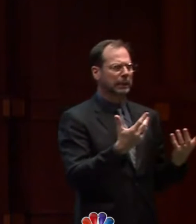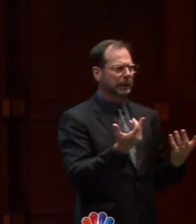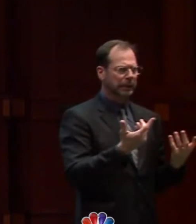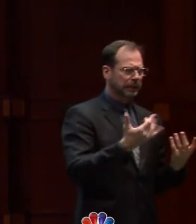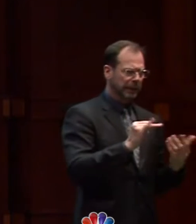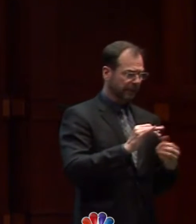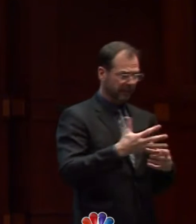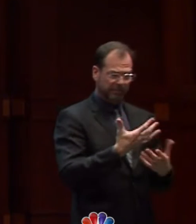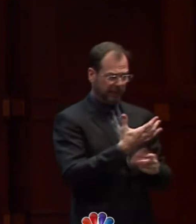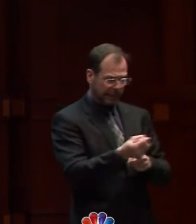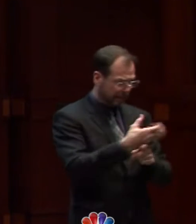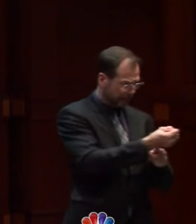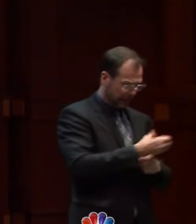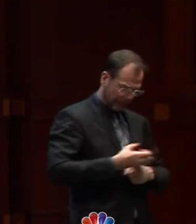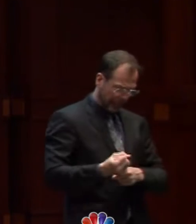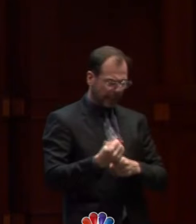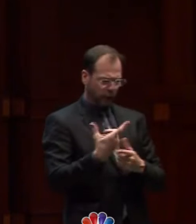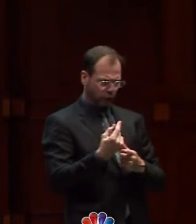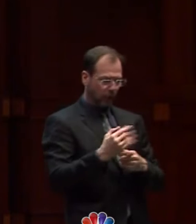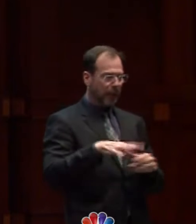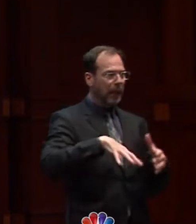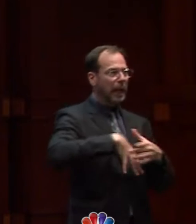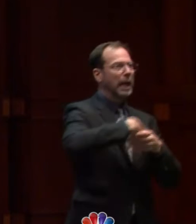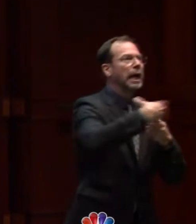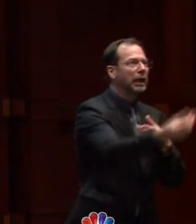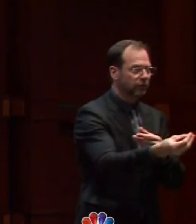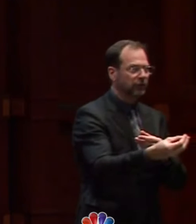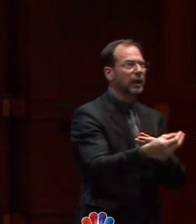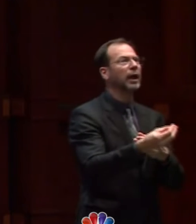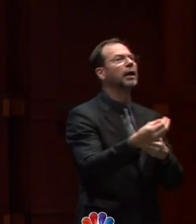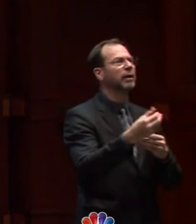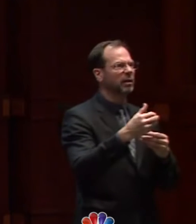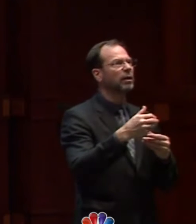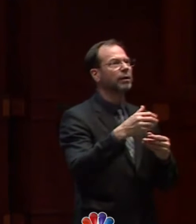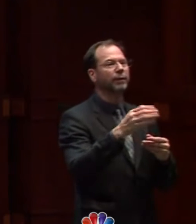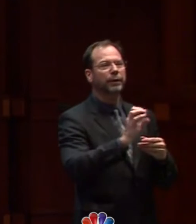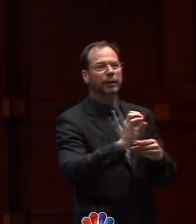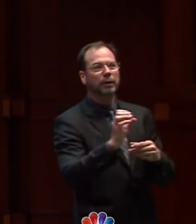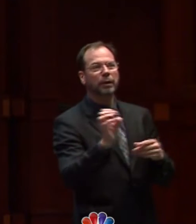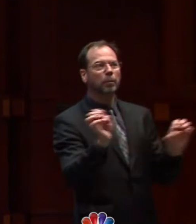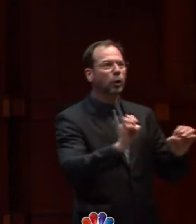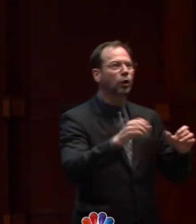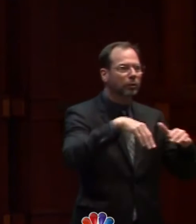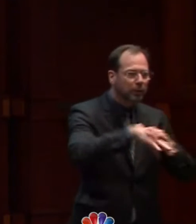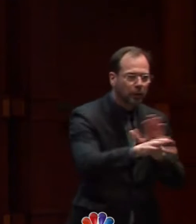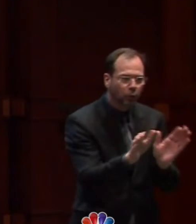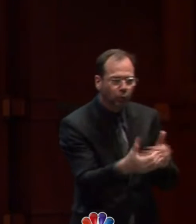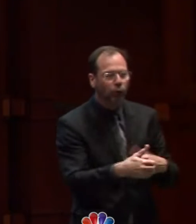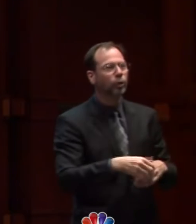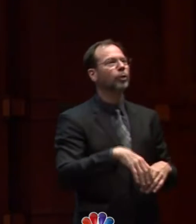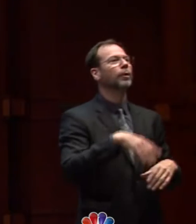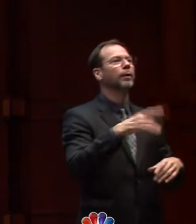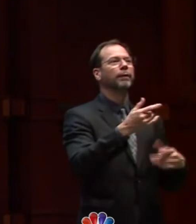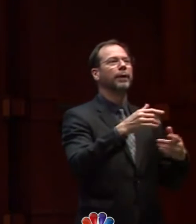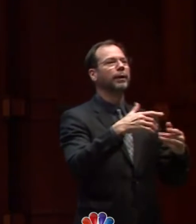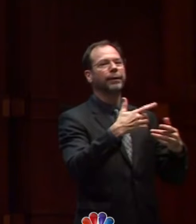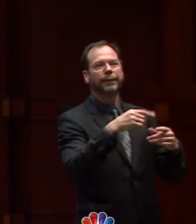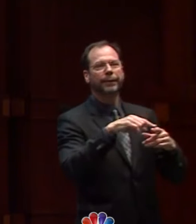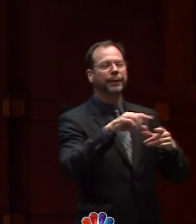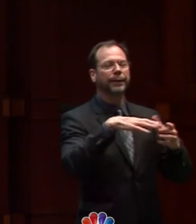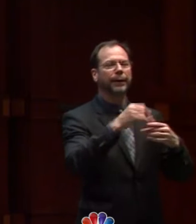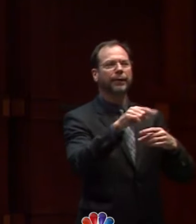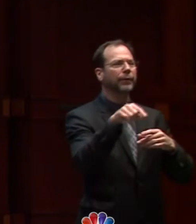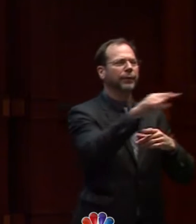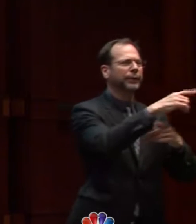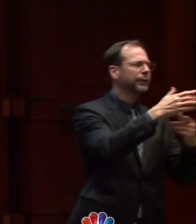walls of the hospital. That's the ambulatory surgery centers, the freestanding ERs, the long-term acute care hospitals, LTACs we call